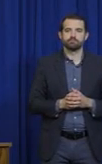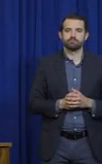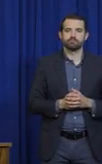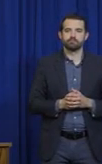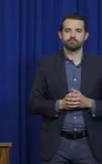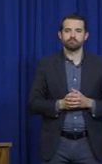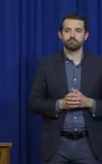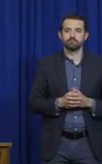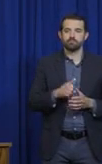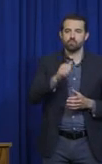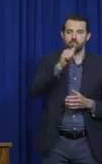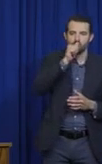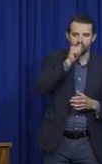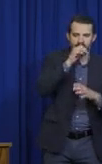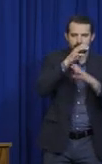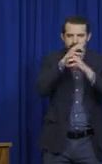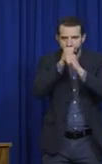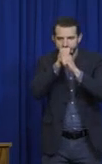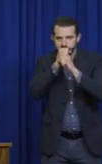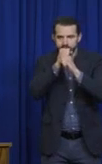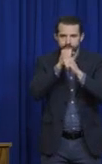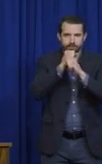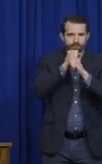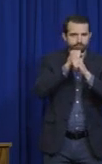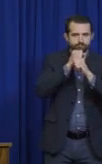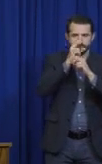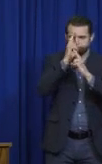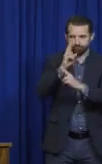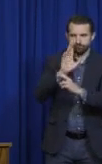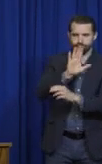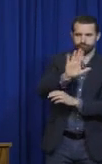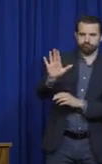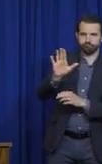privacy involved and the various personal details,